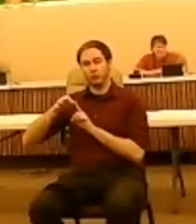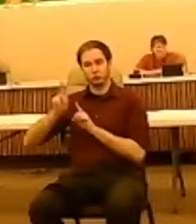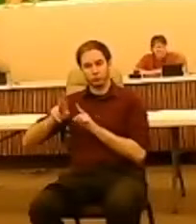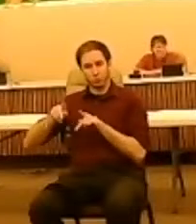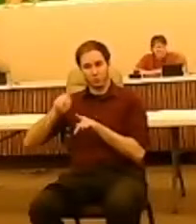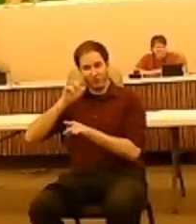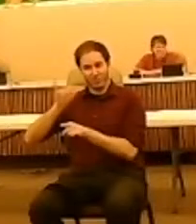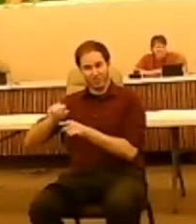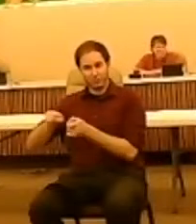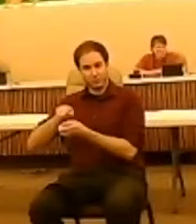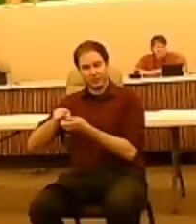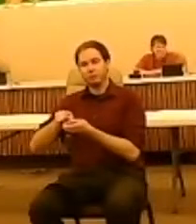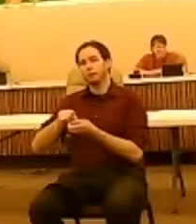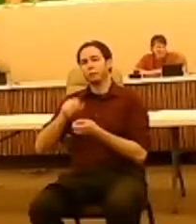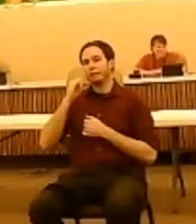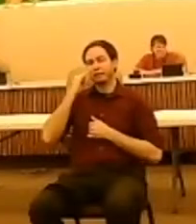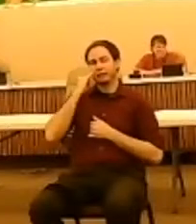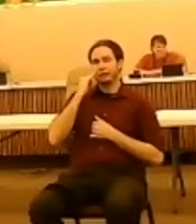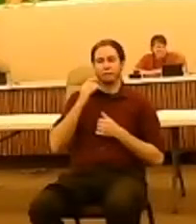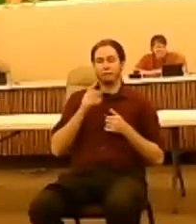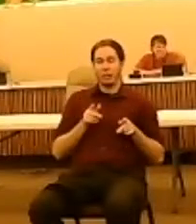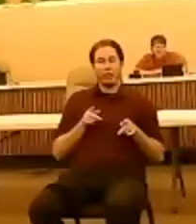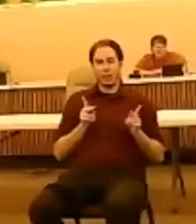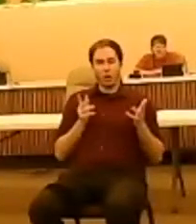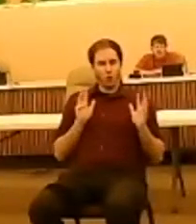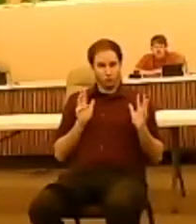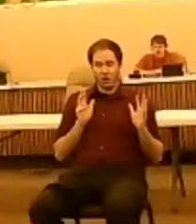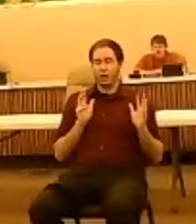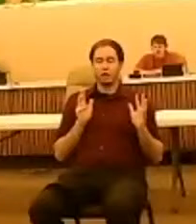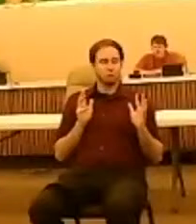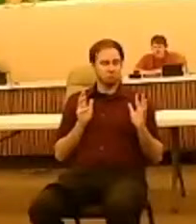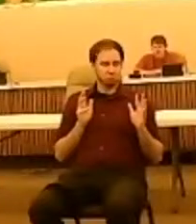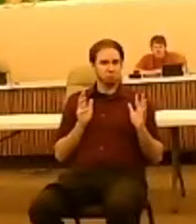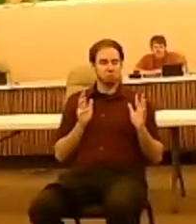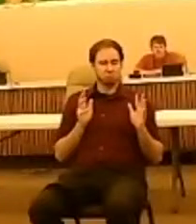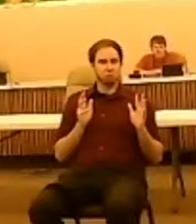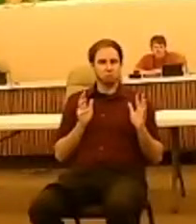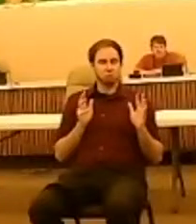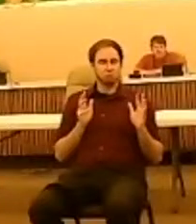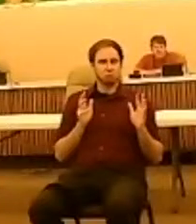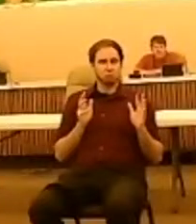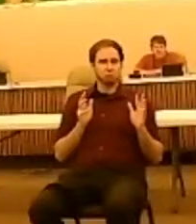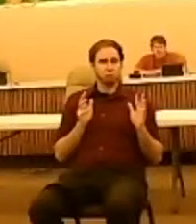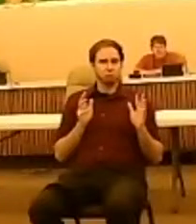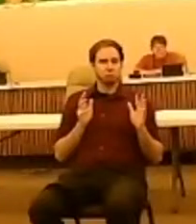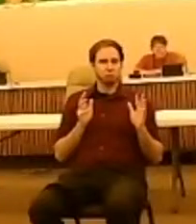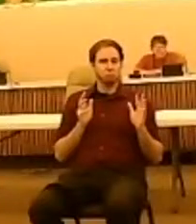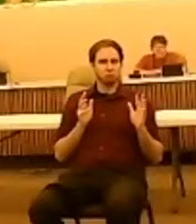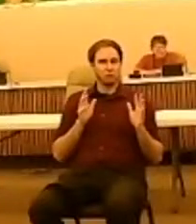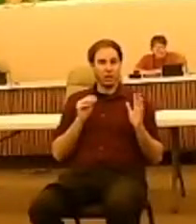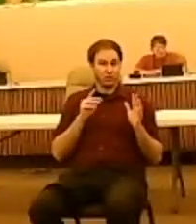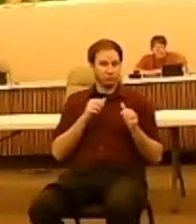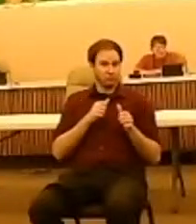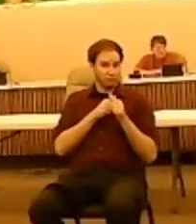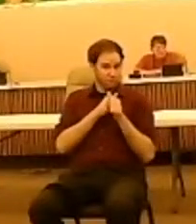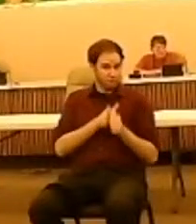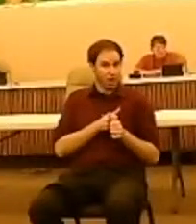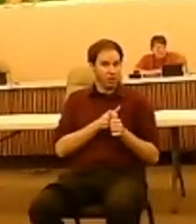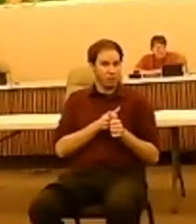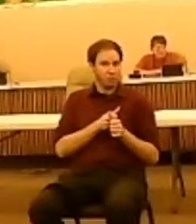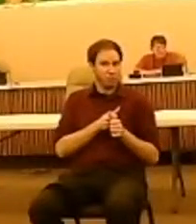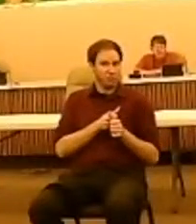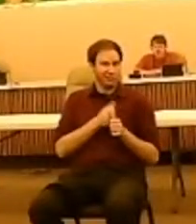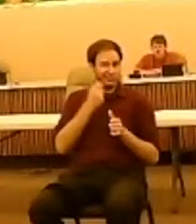whatever. But if it's an allowed use, and it fits within